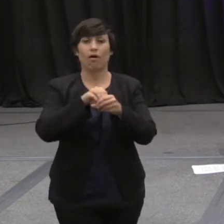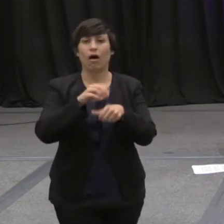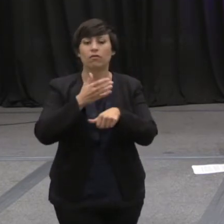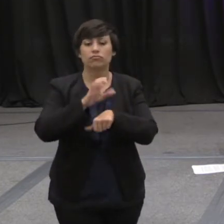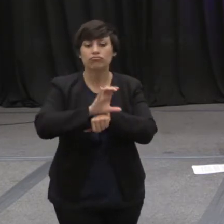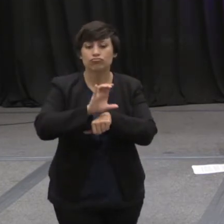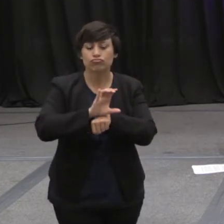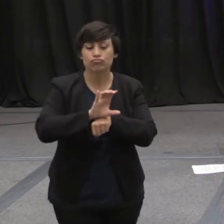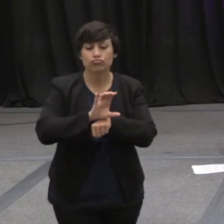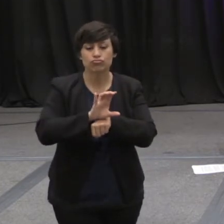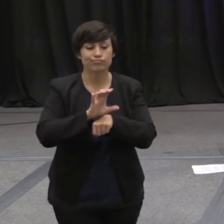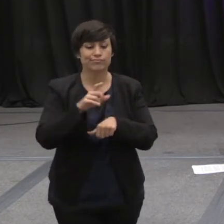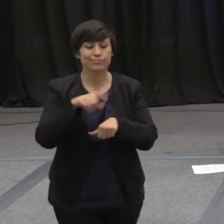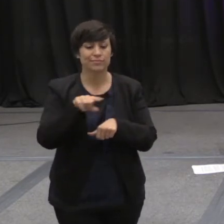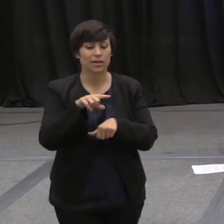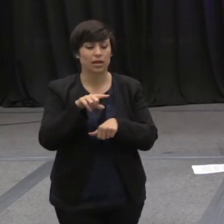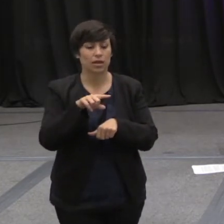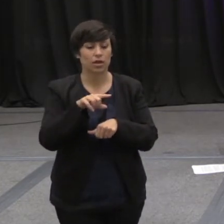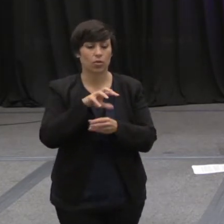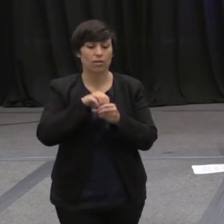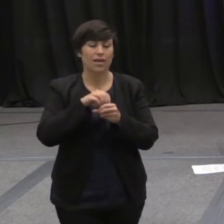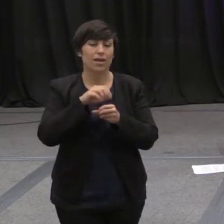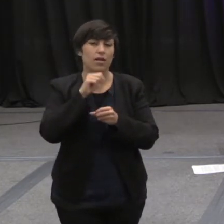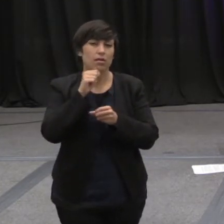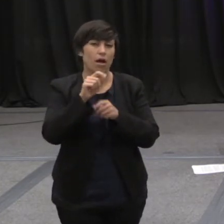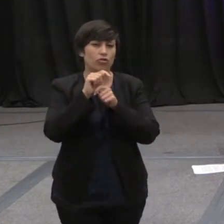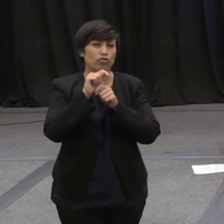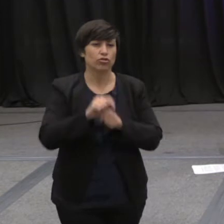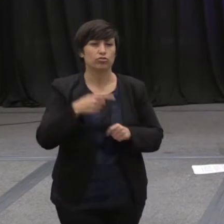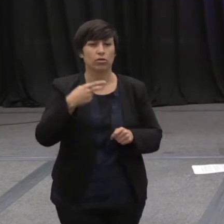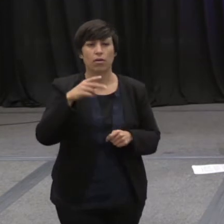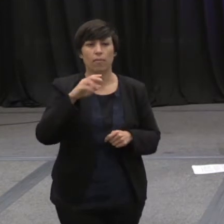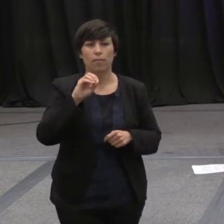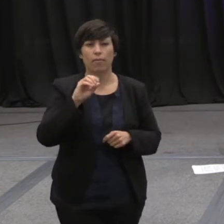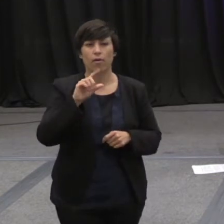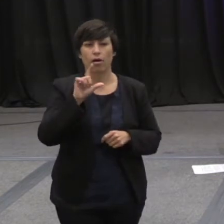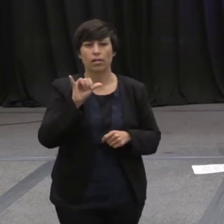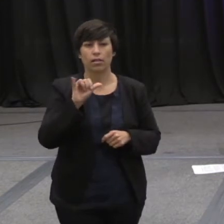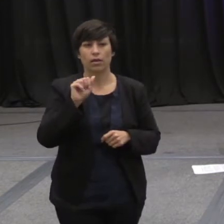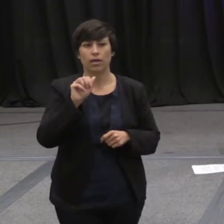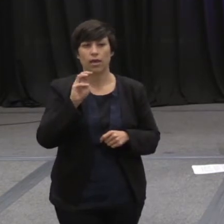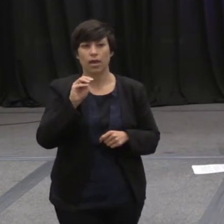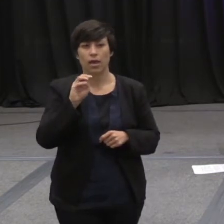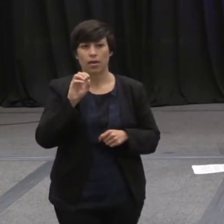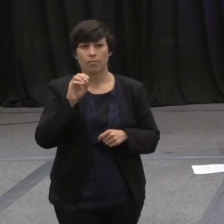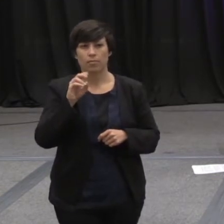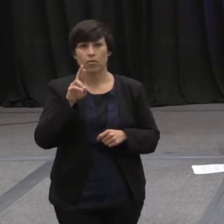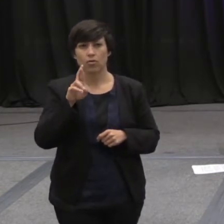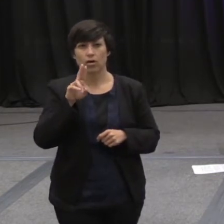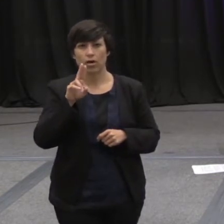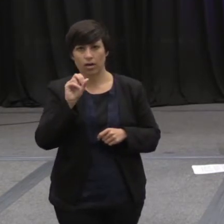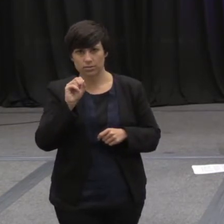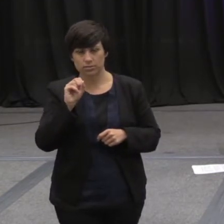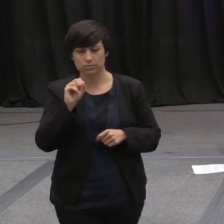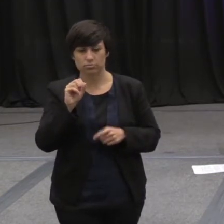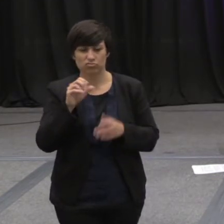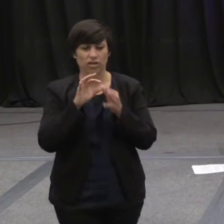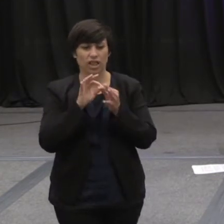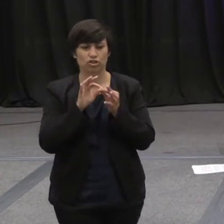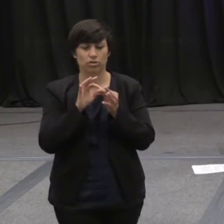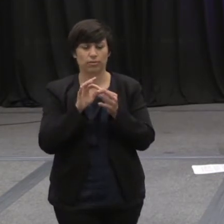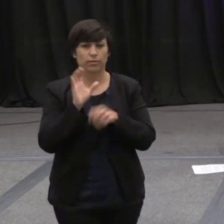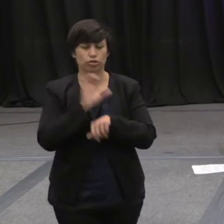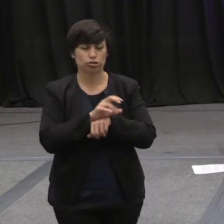are in non-traditional polyamorous relationships, which is the church is having a really hard time